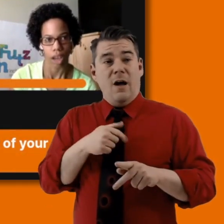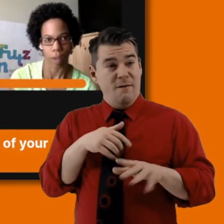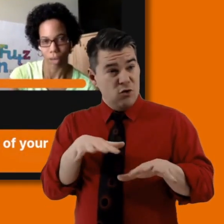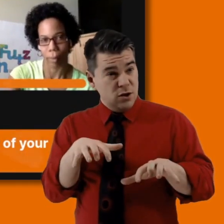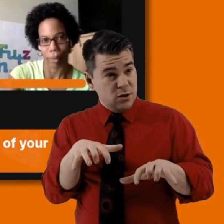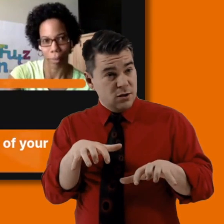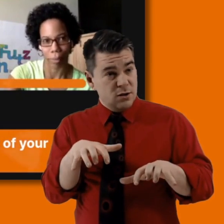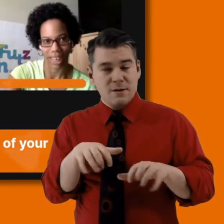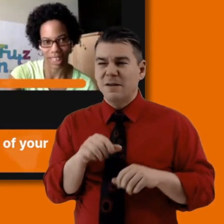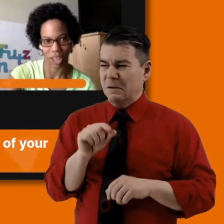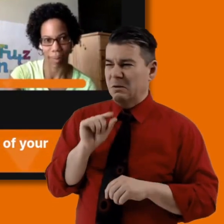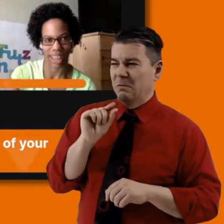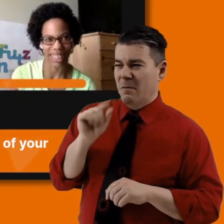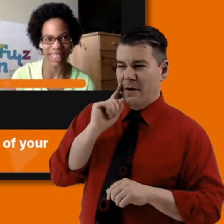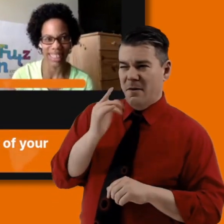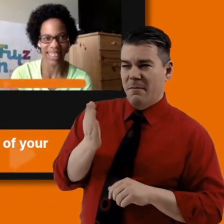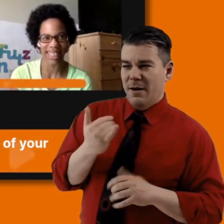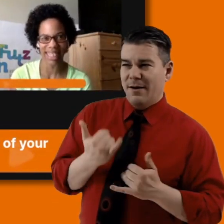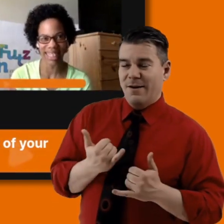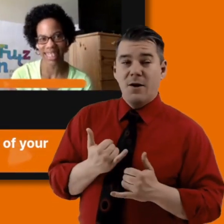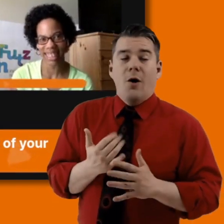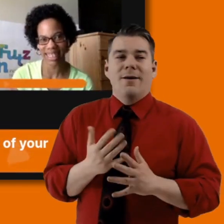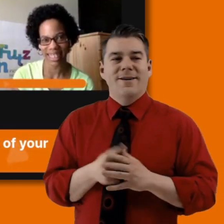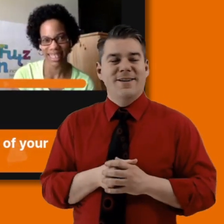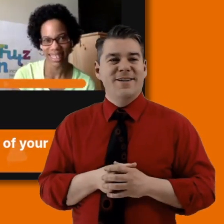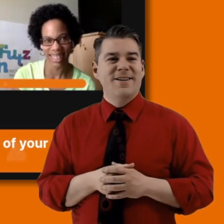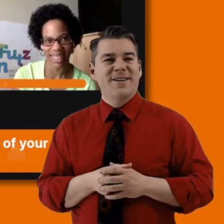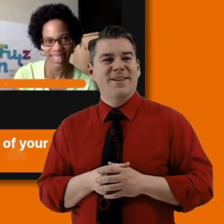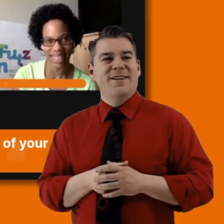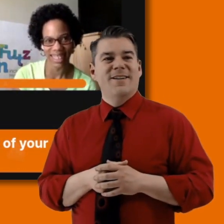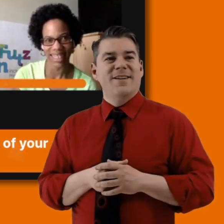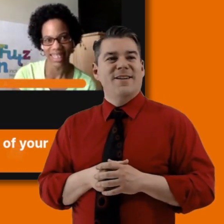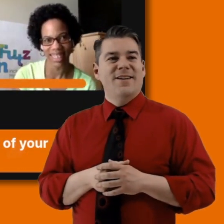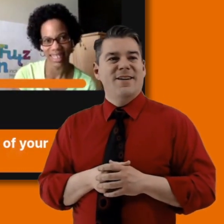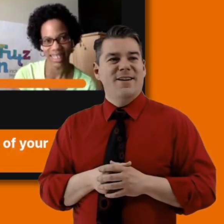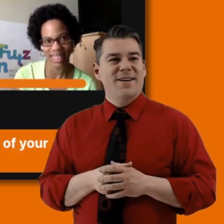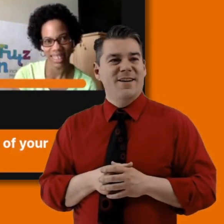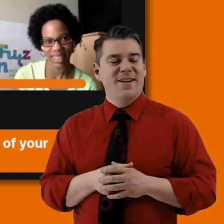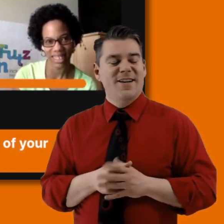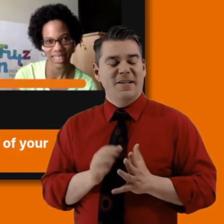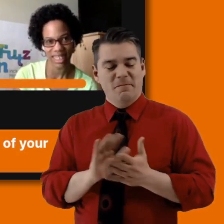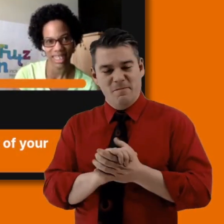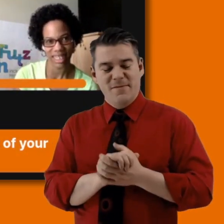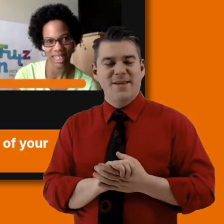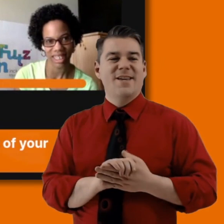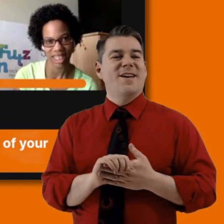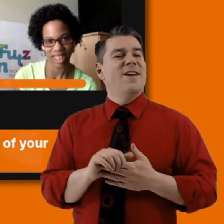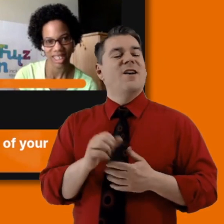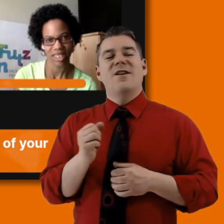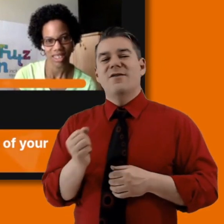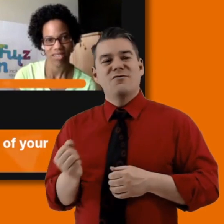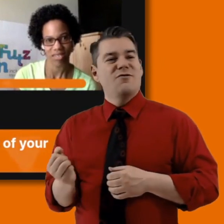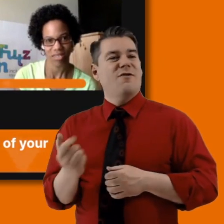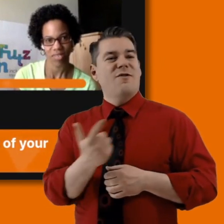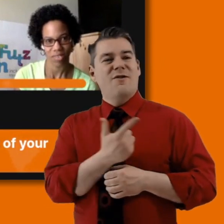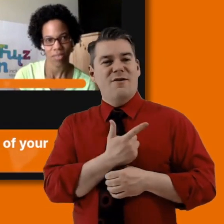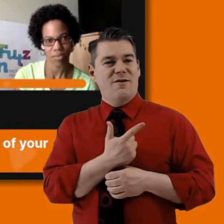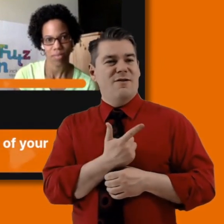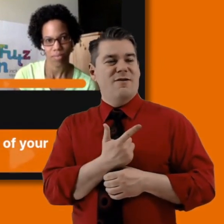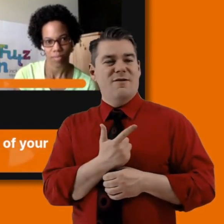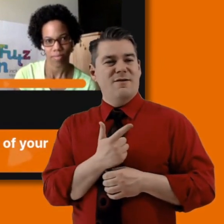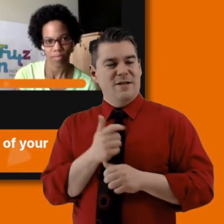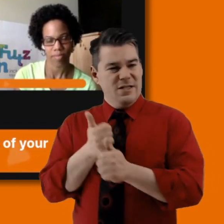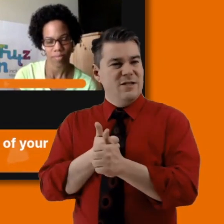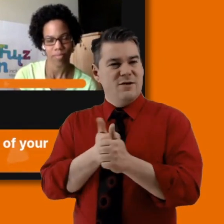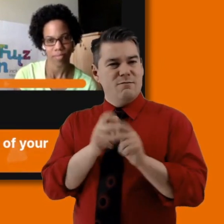You did. For a bit, but I think you're back. That, It's just that every person is so